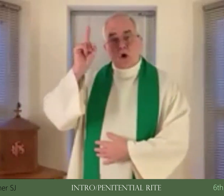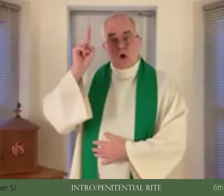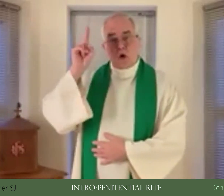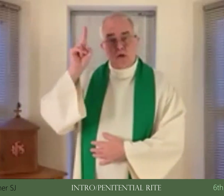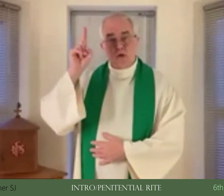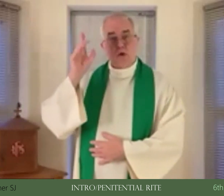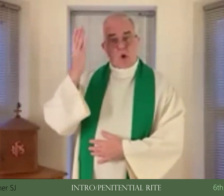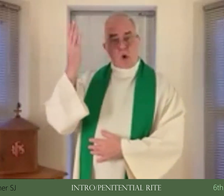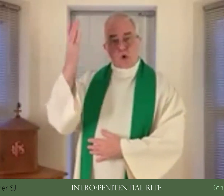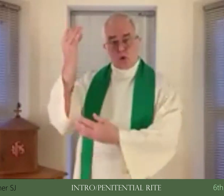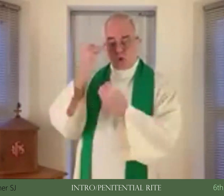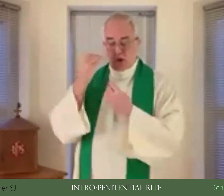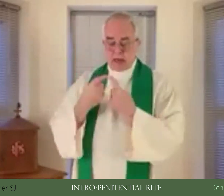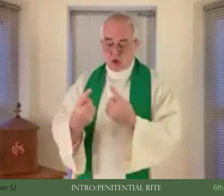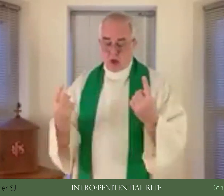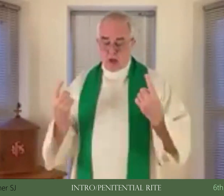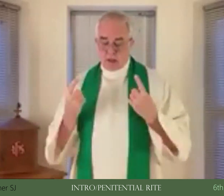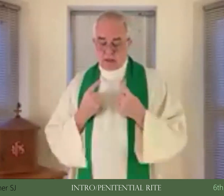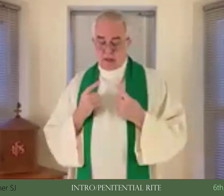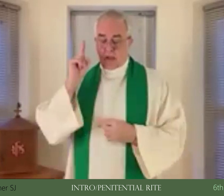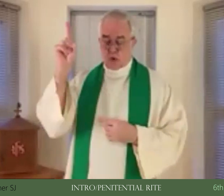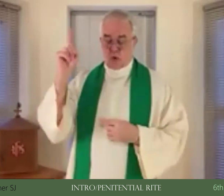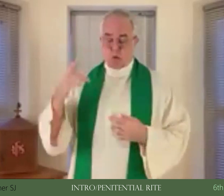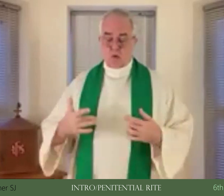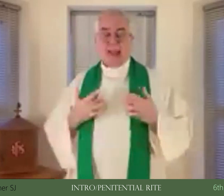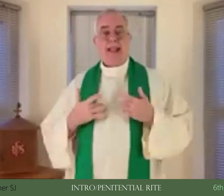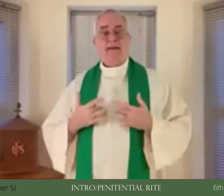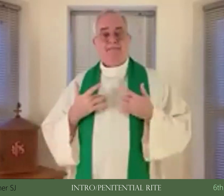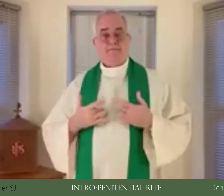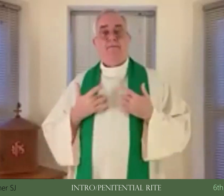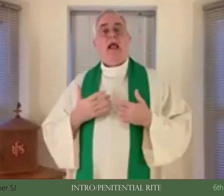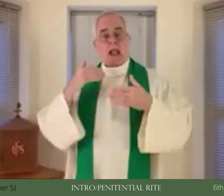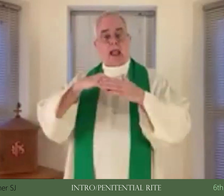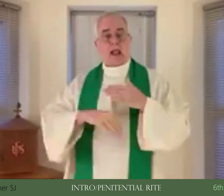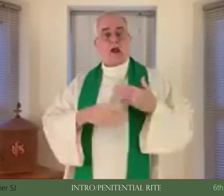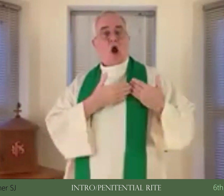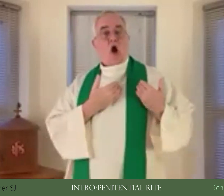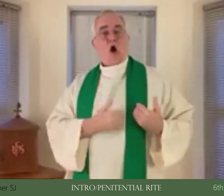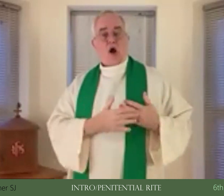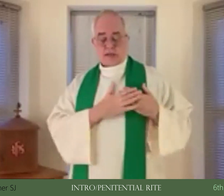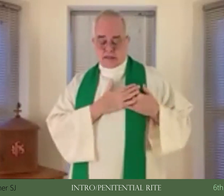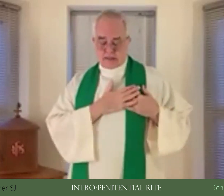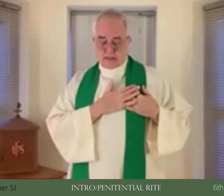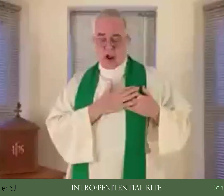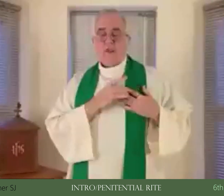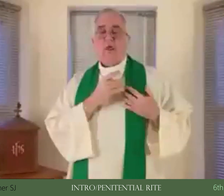God, you teach us that you live in hearts that